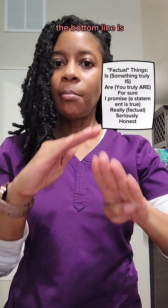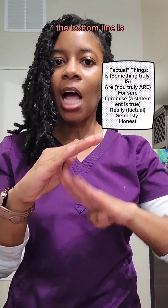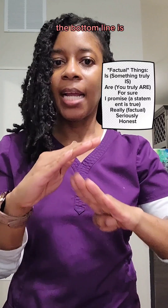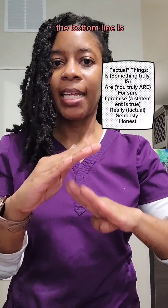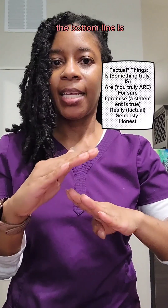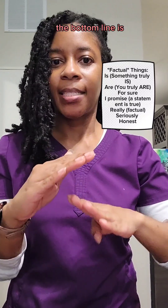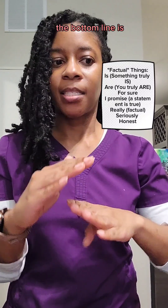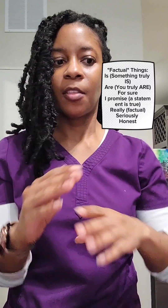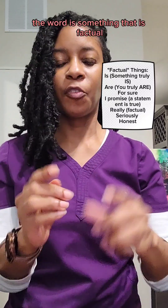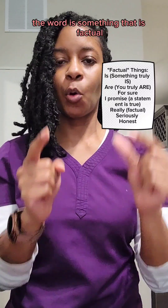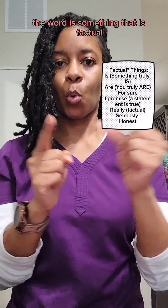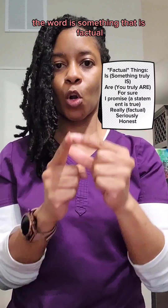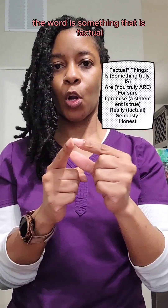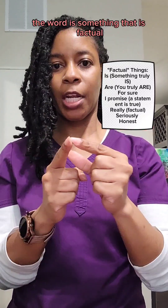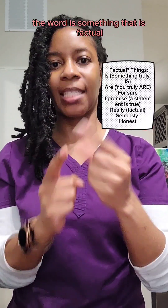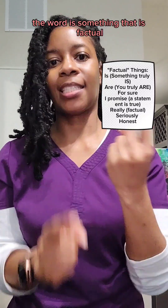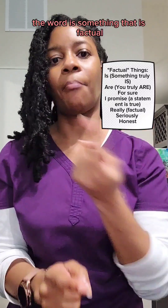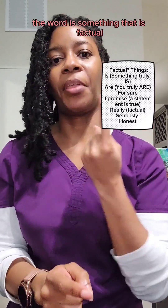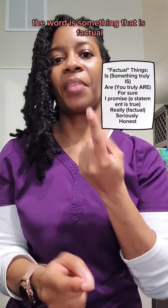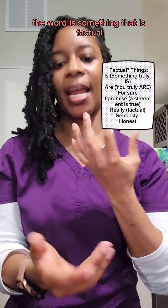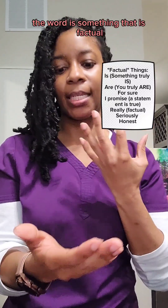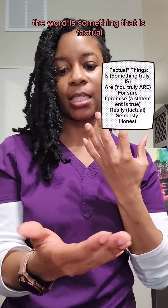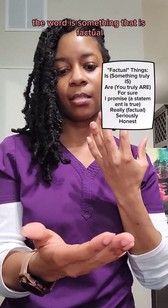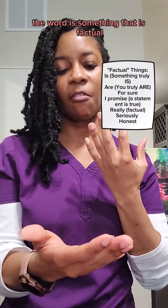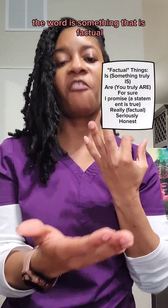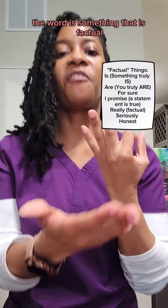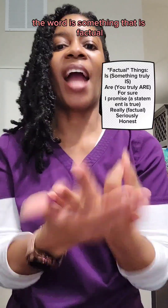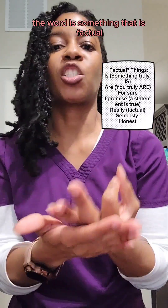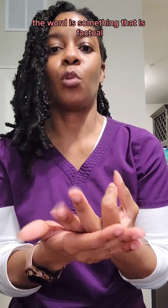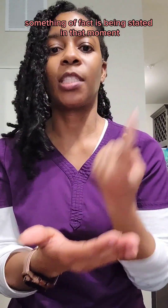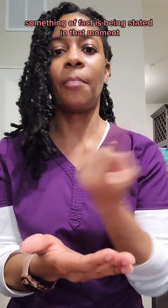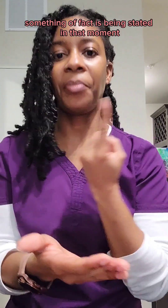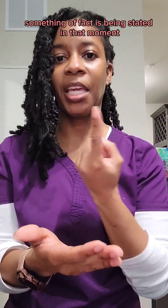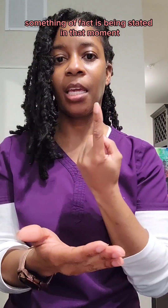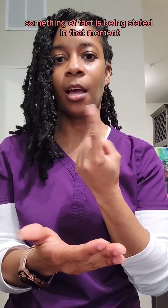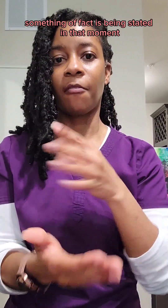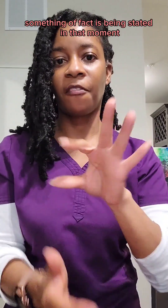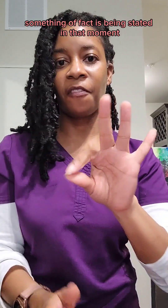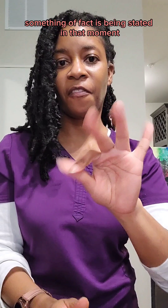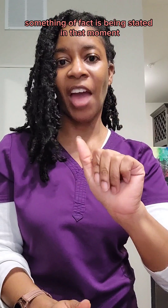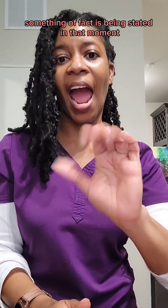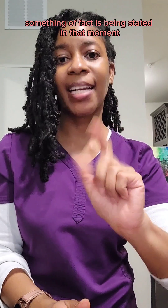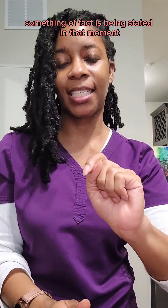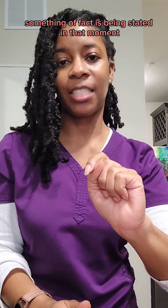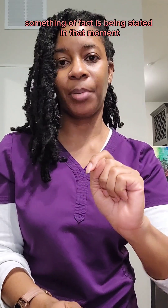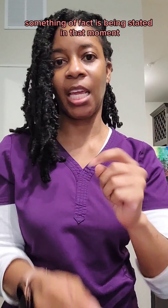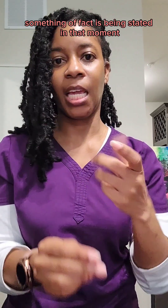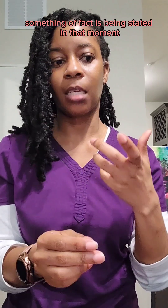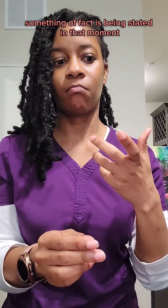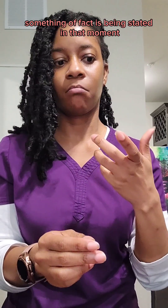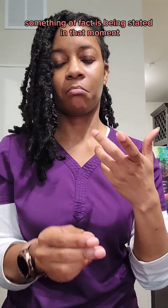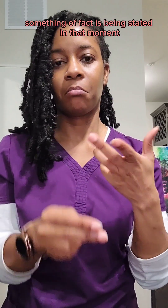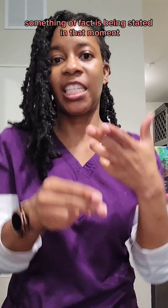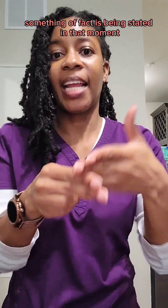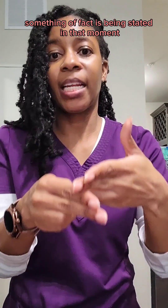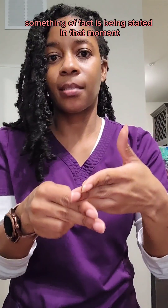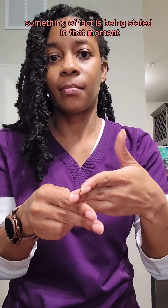line is the word is something that is factual. Something of fact is being stated in